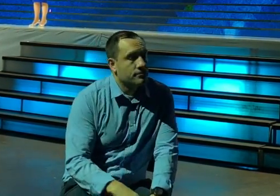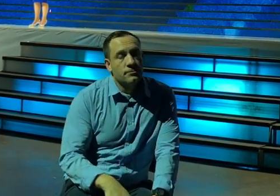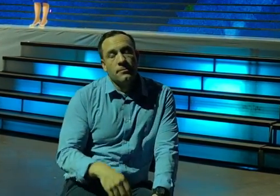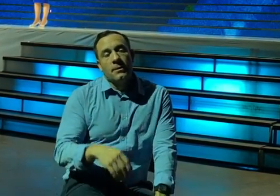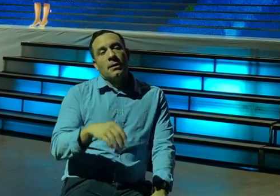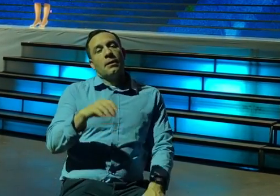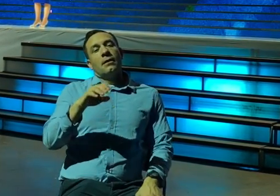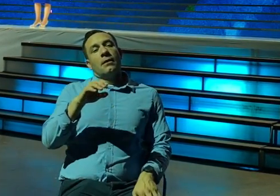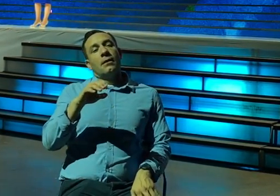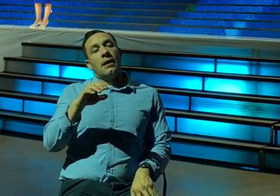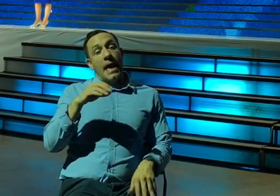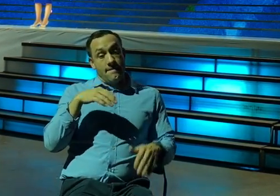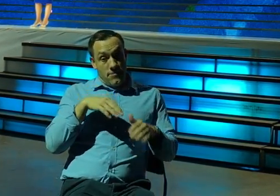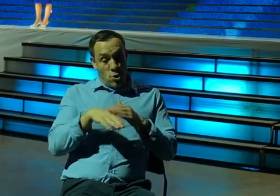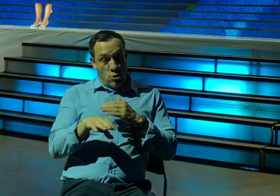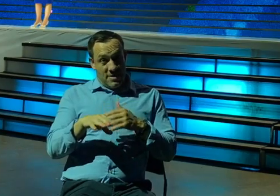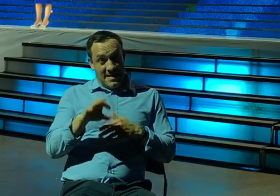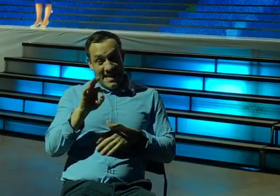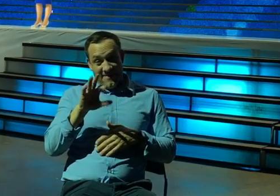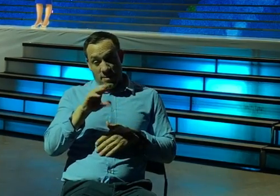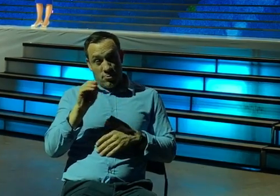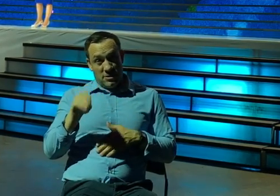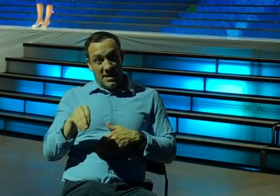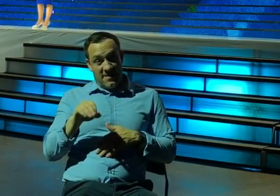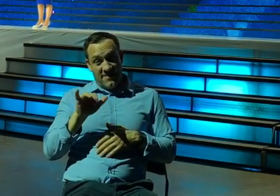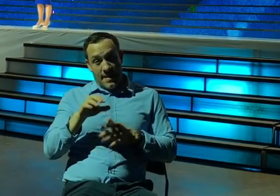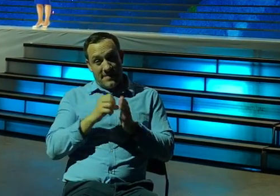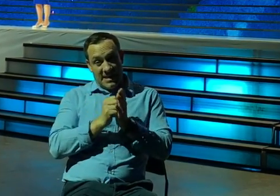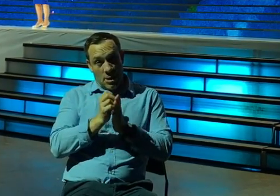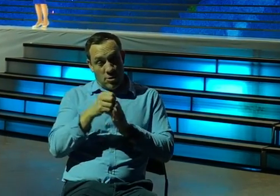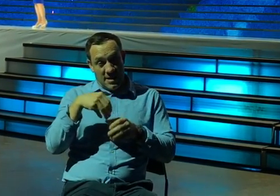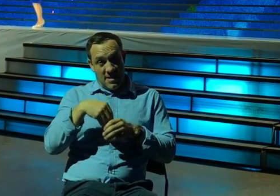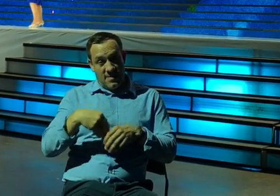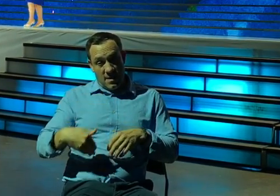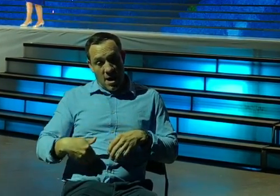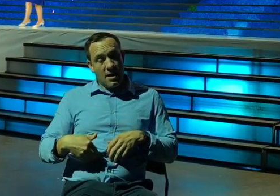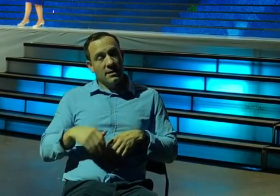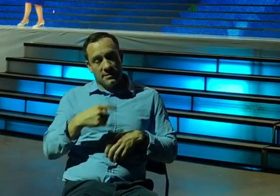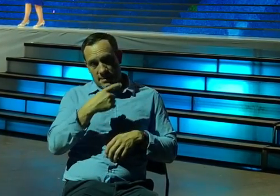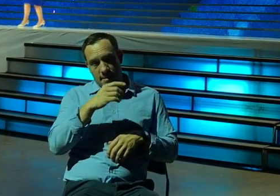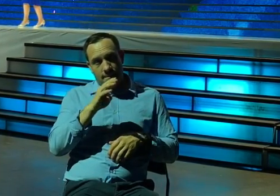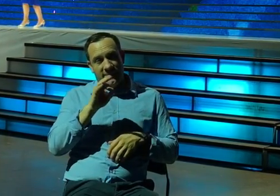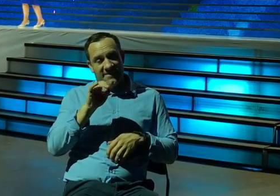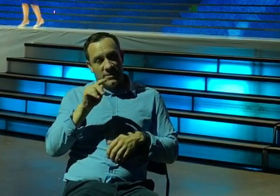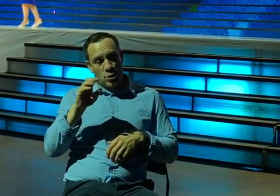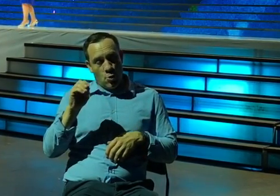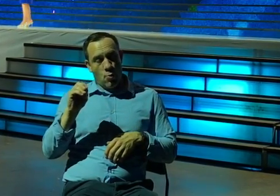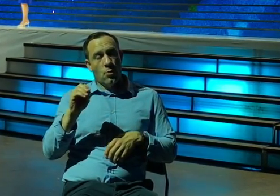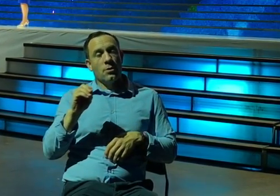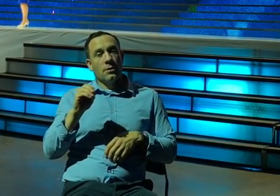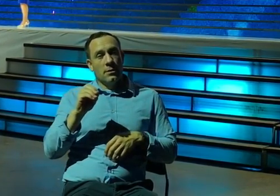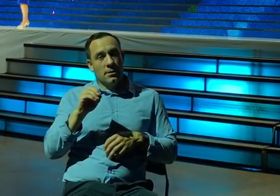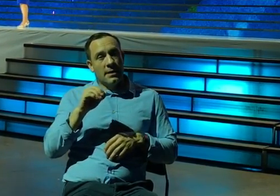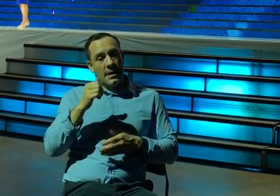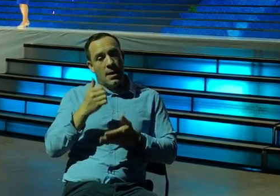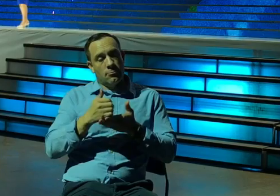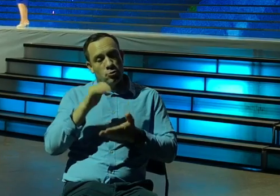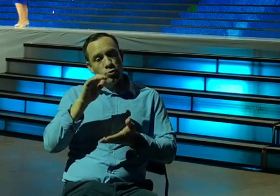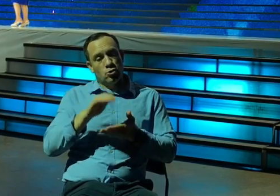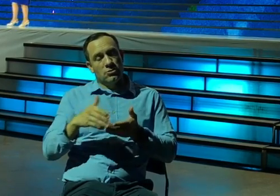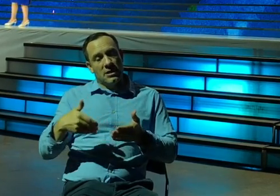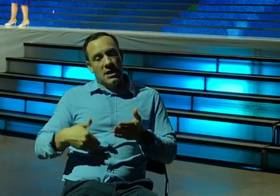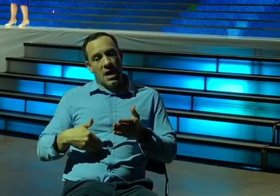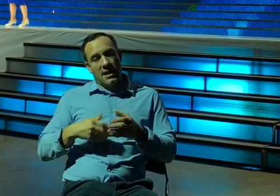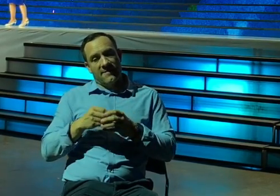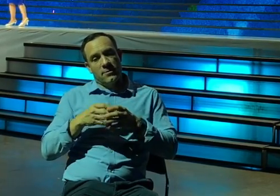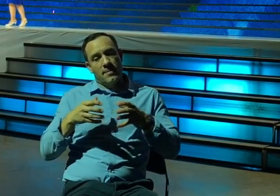95% of the bacteria in your gut is bifidobacterium. Really important. It helps reduce gut inflammation.